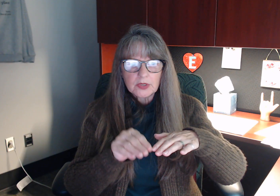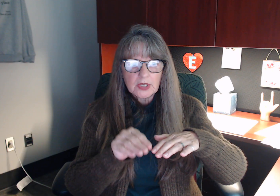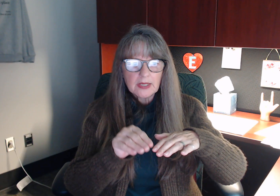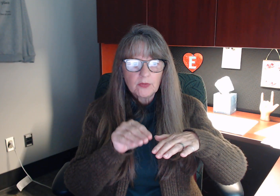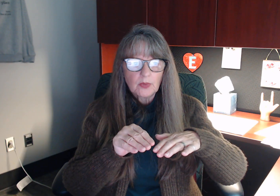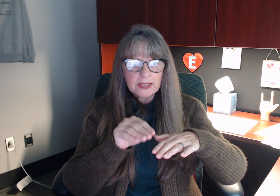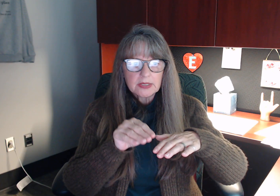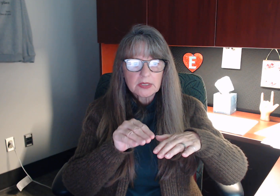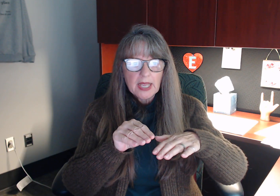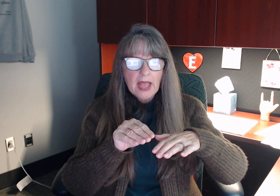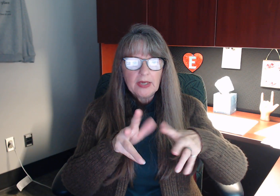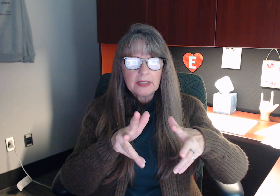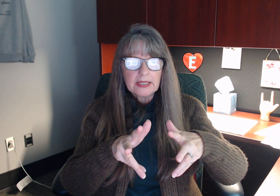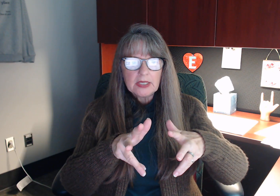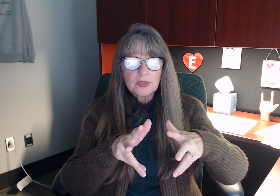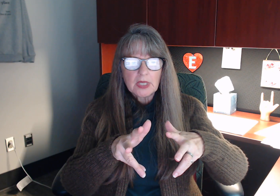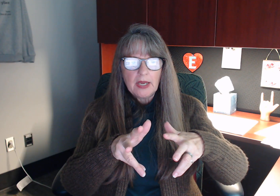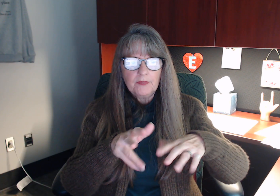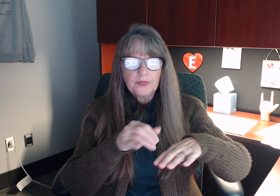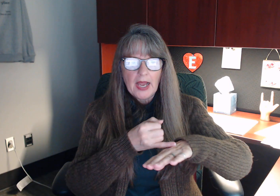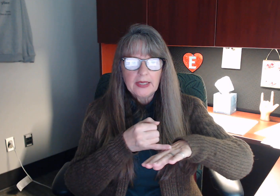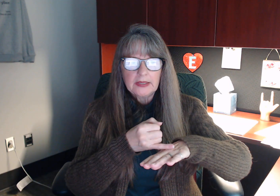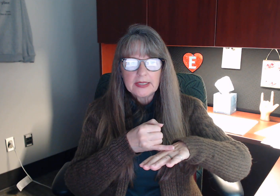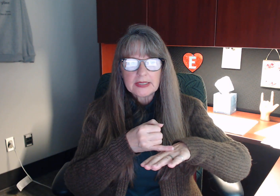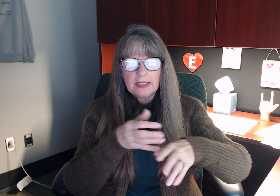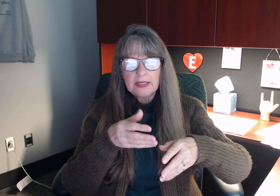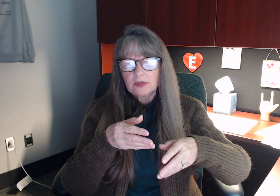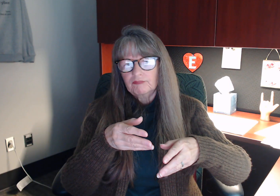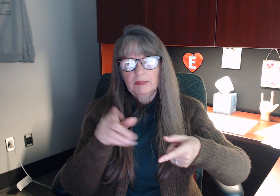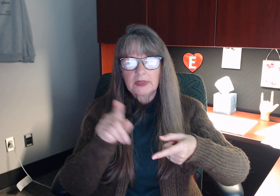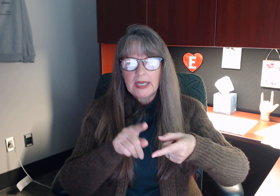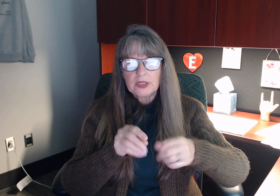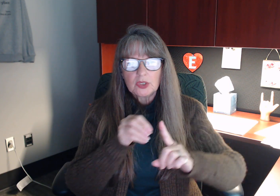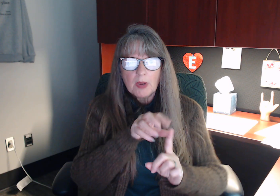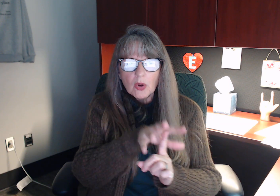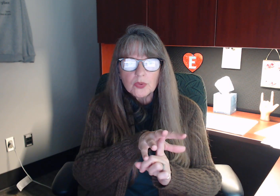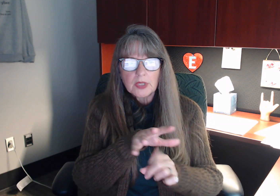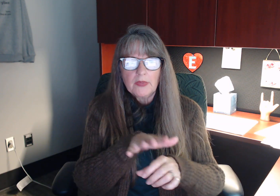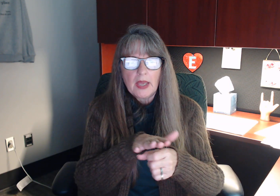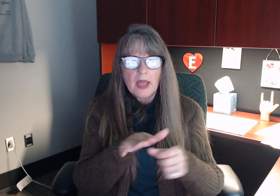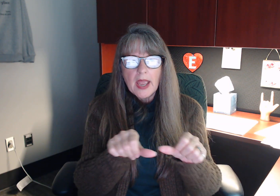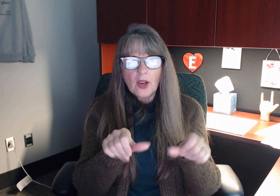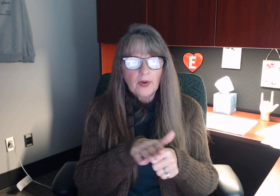sea level rises, and then it leaves the island it's less exposed, and the